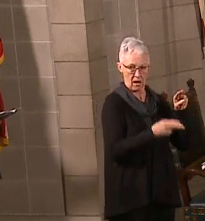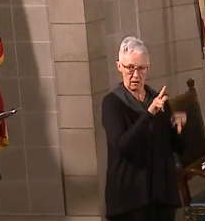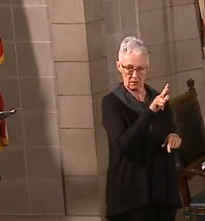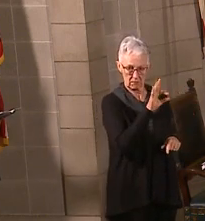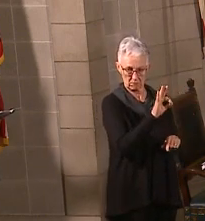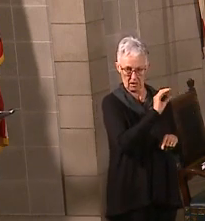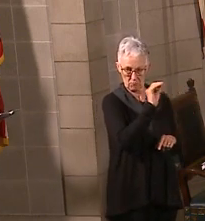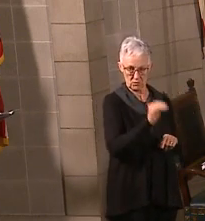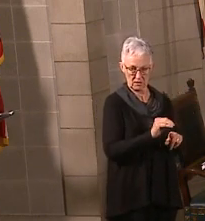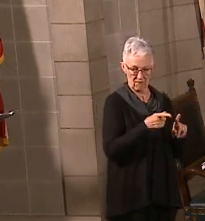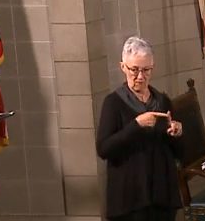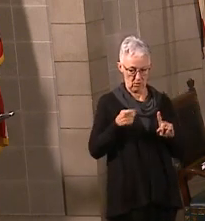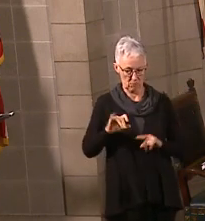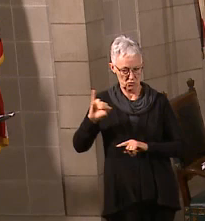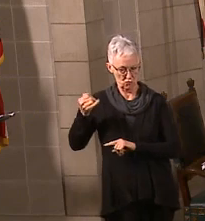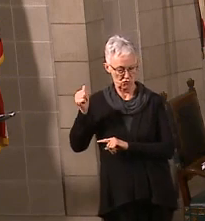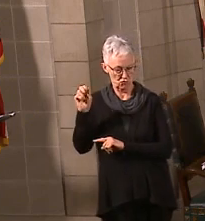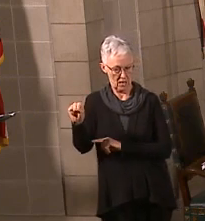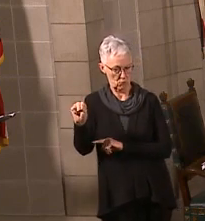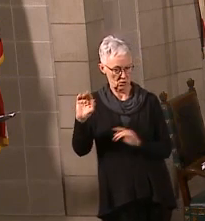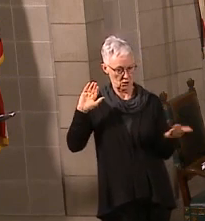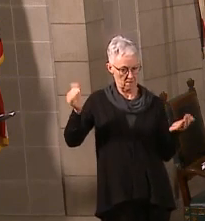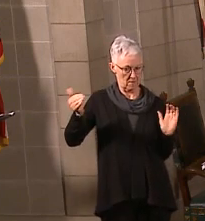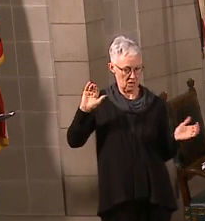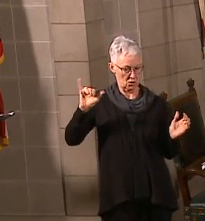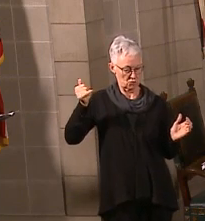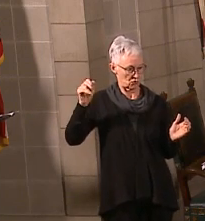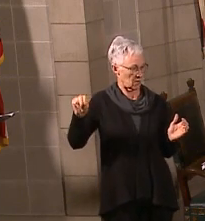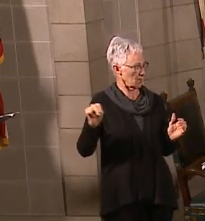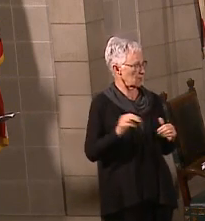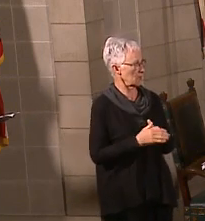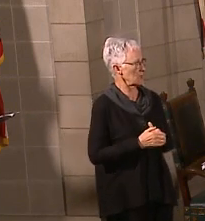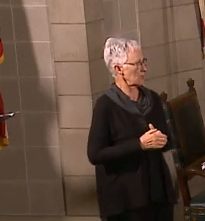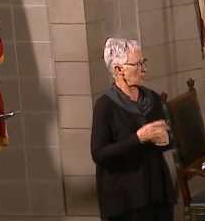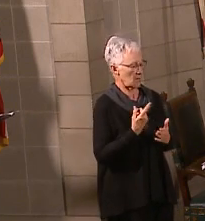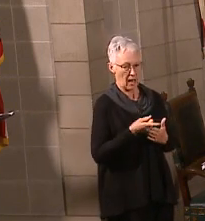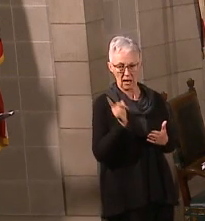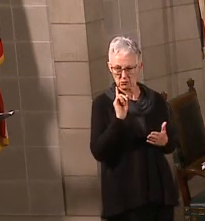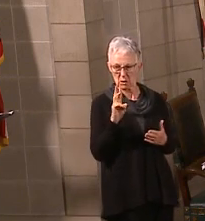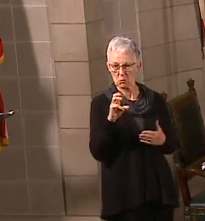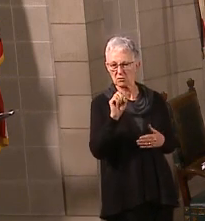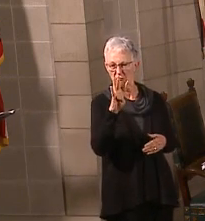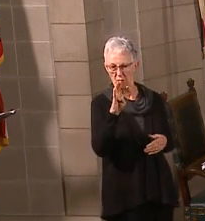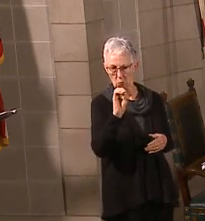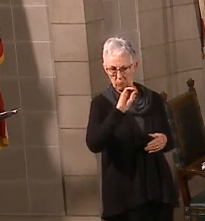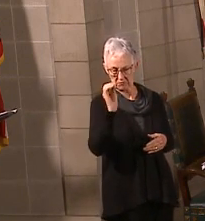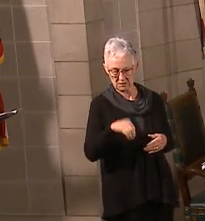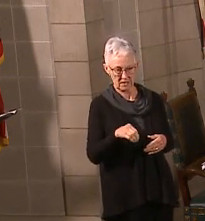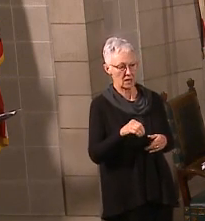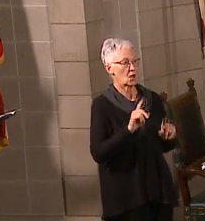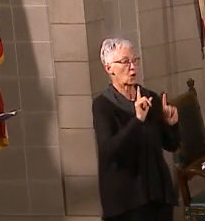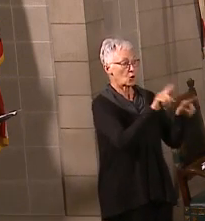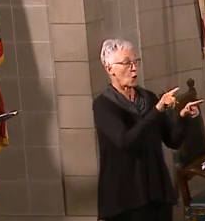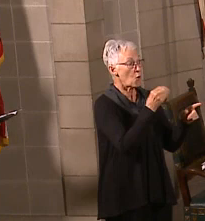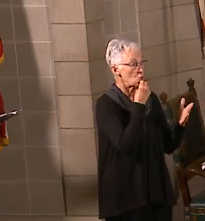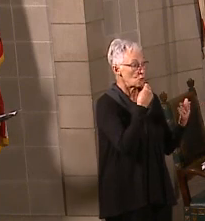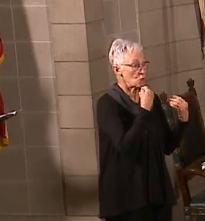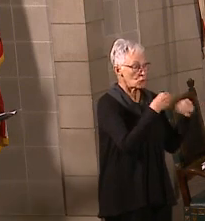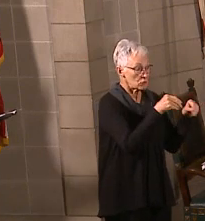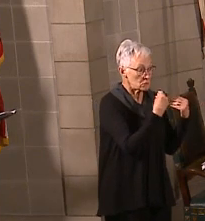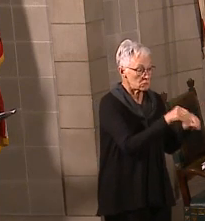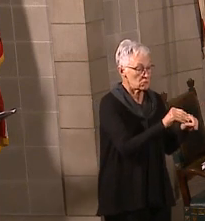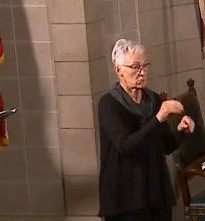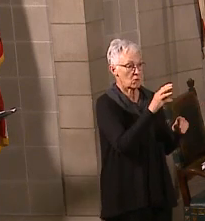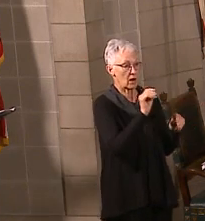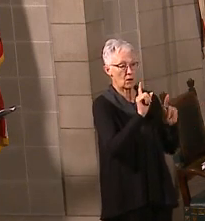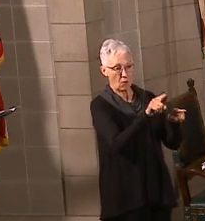So that is actually that's stable. I think it was down 40% last week. Grocery and pharmacy is up a little bit. So again, that's where we want to